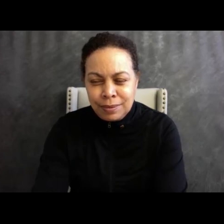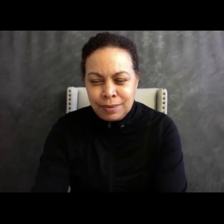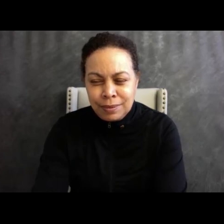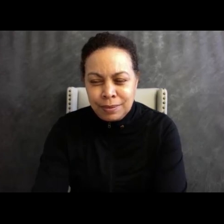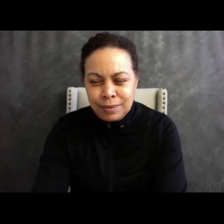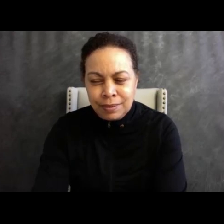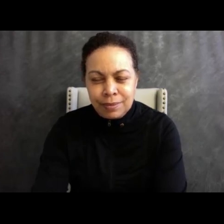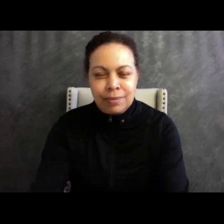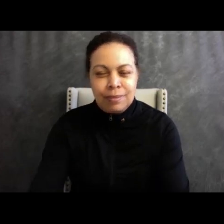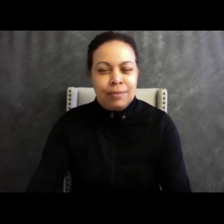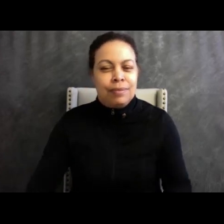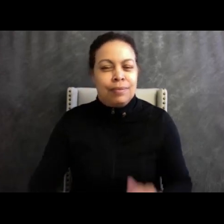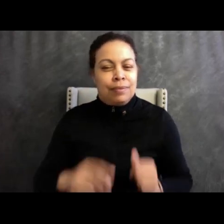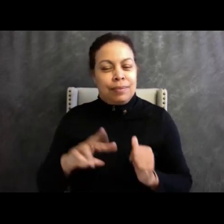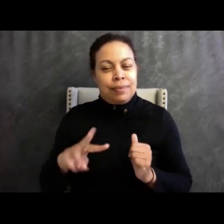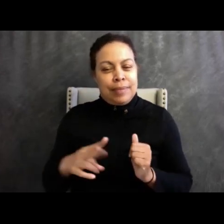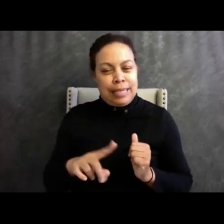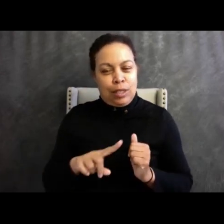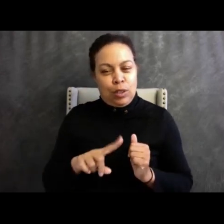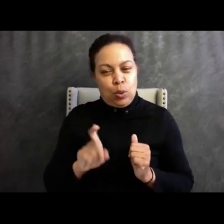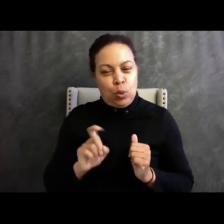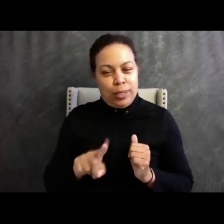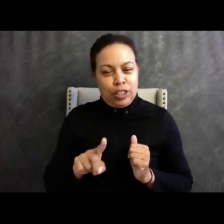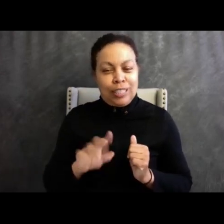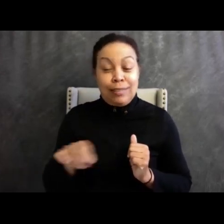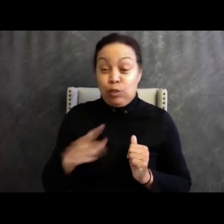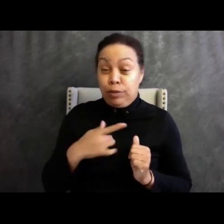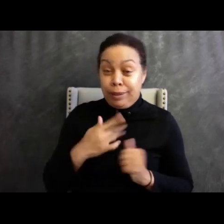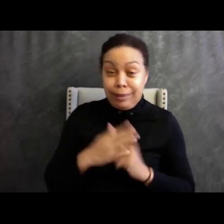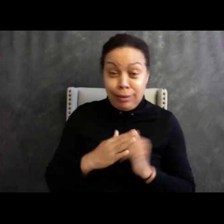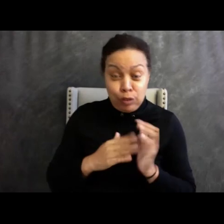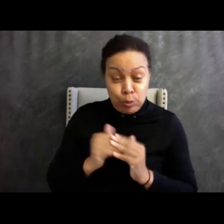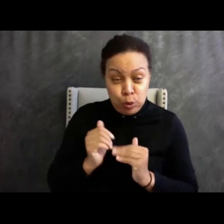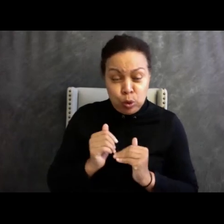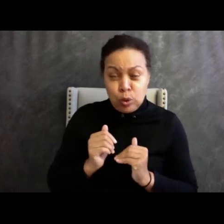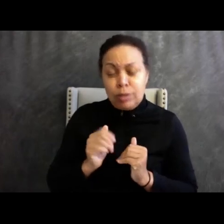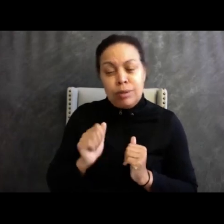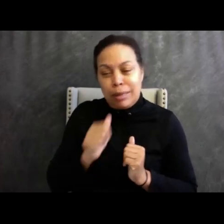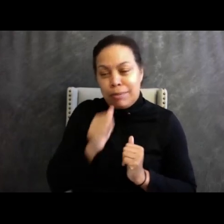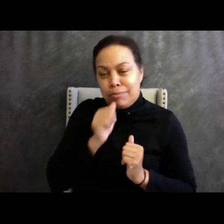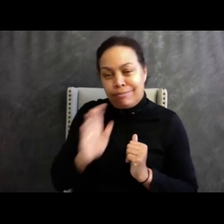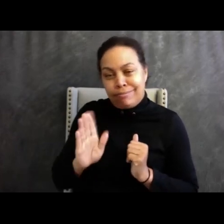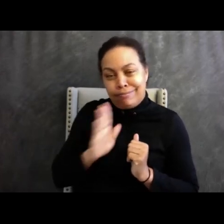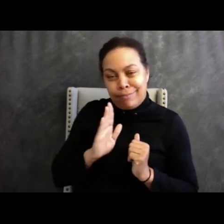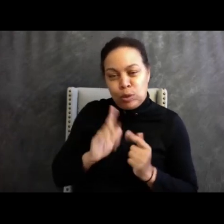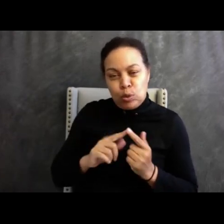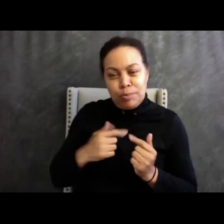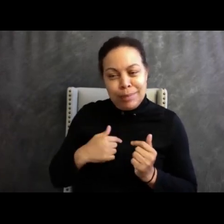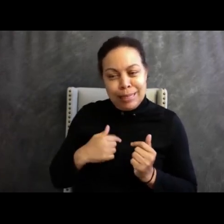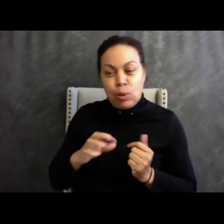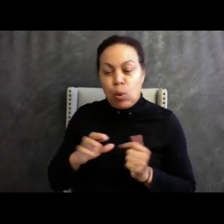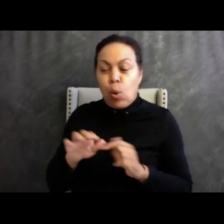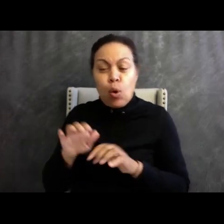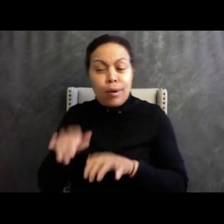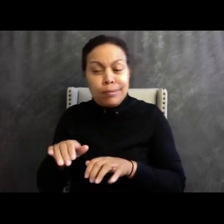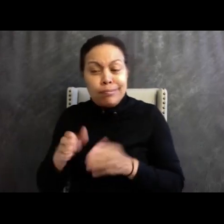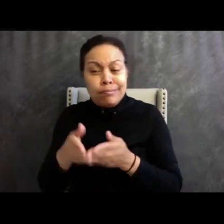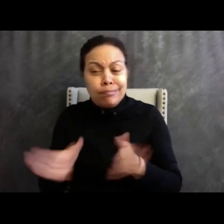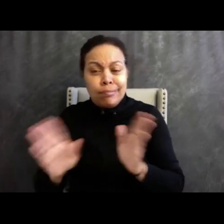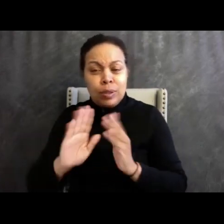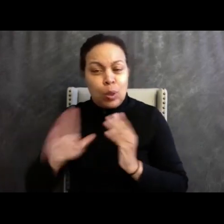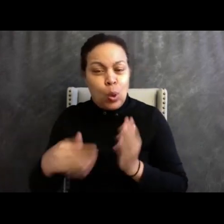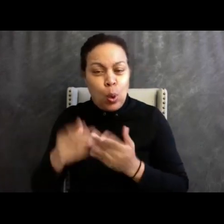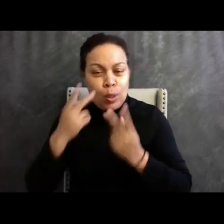And then the second question, again, if you're comfortable, you can chat me privately. You can type this in the chat to me privately or into the group